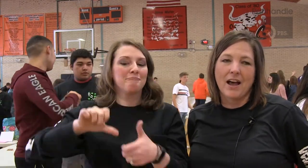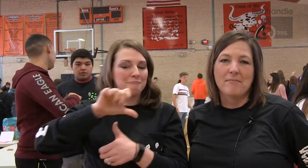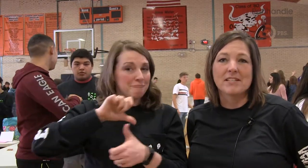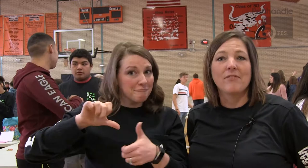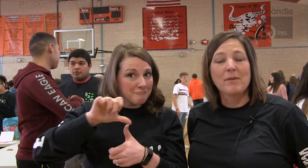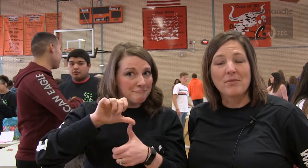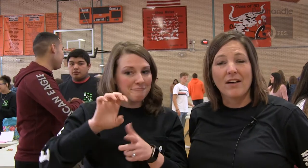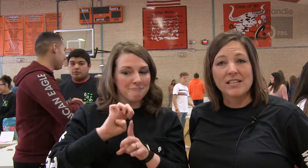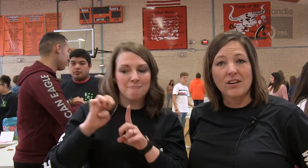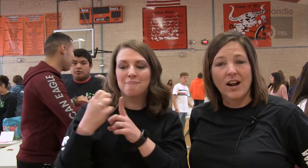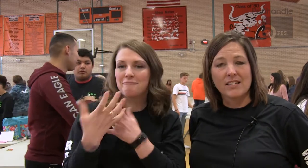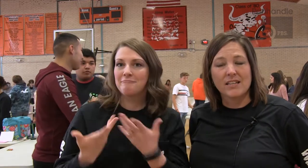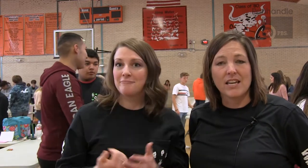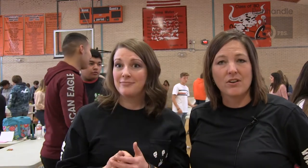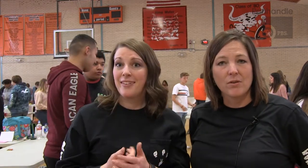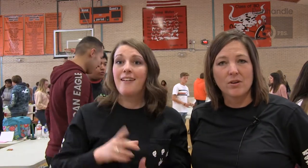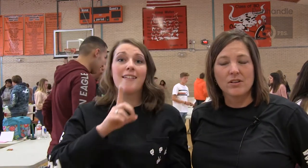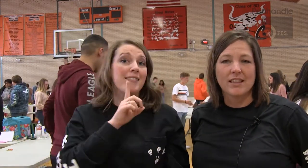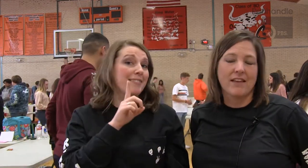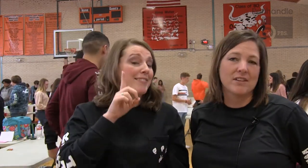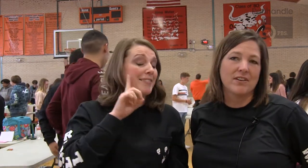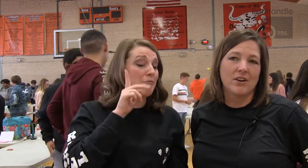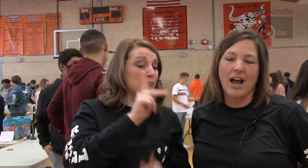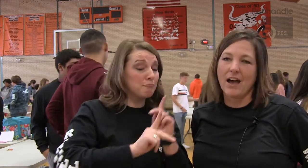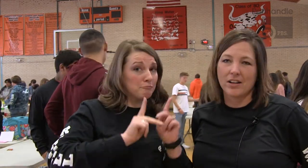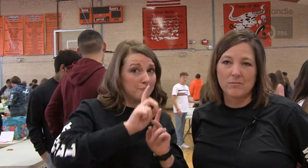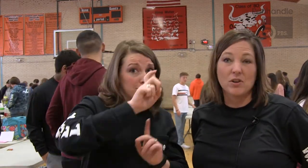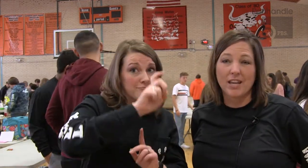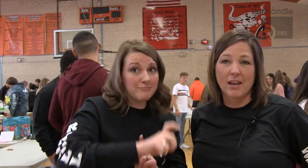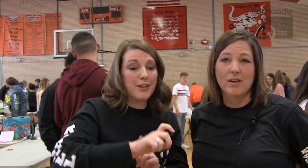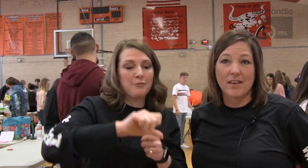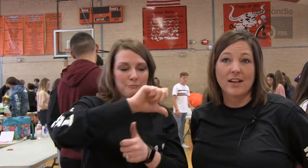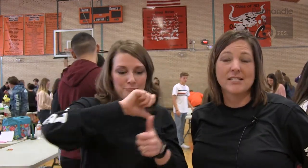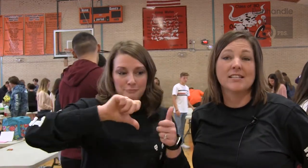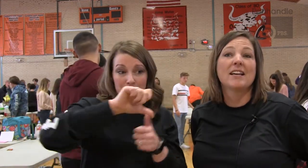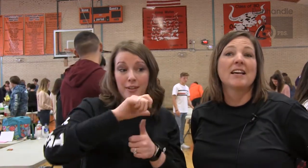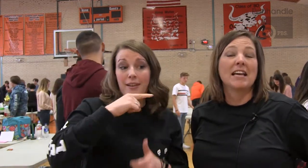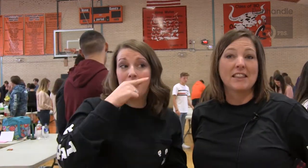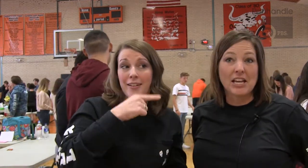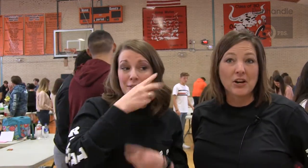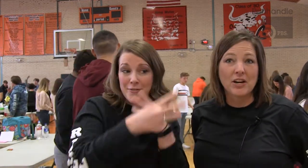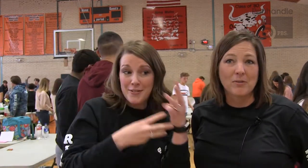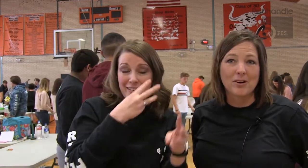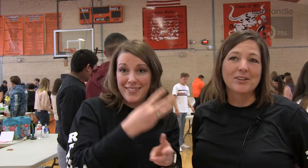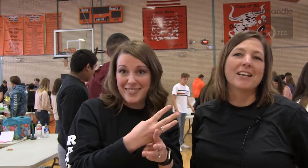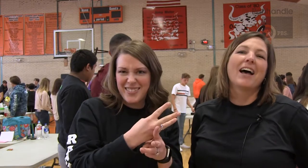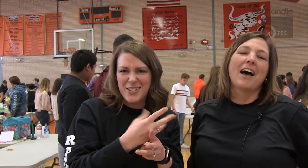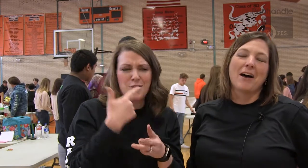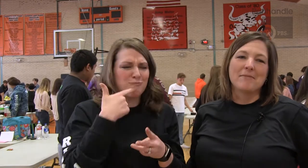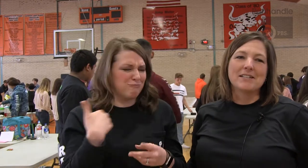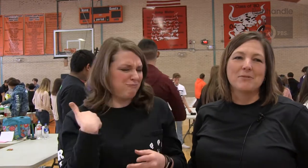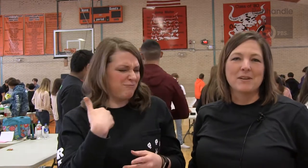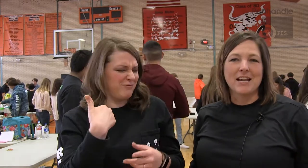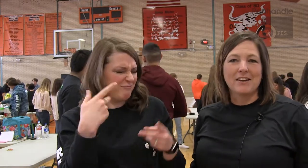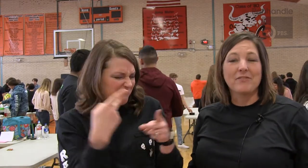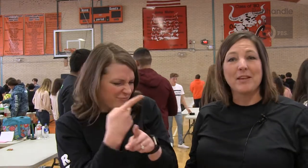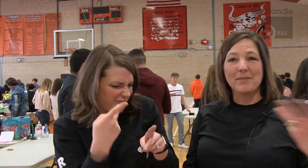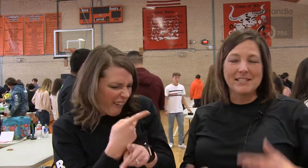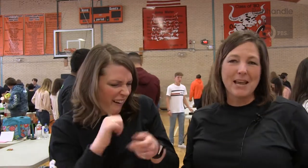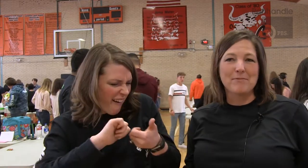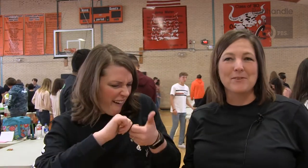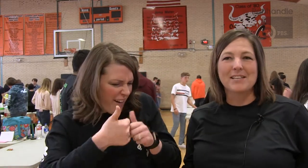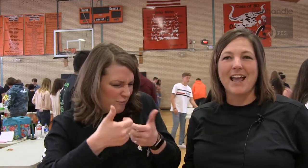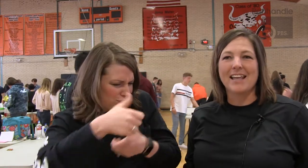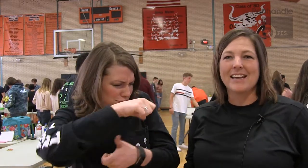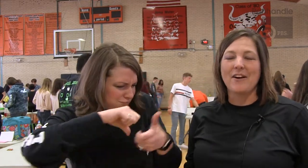that Deaf people have to interact in the hearing world and they have to figure out how to communicate with us in the hearing world. And so we kind of